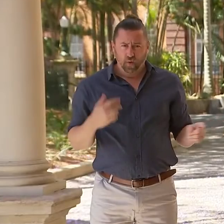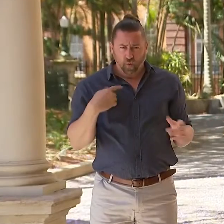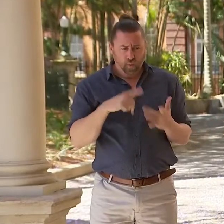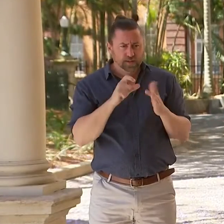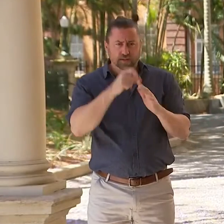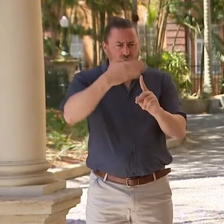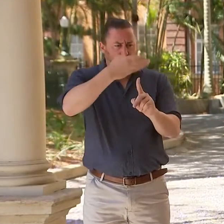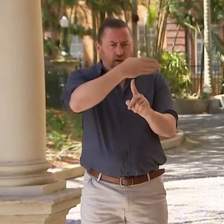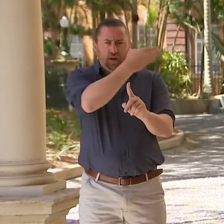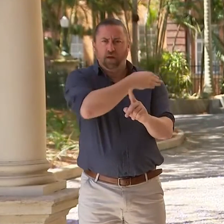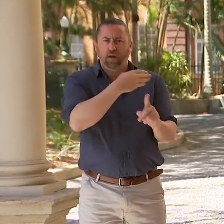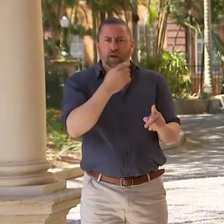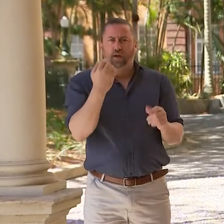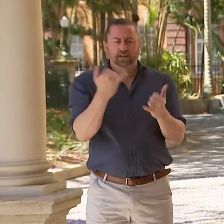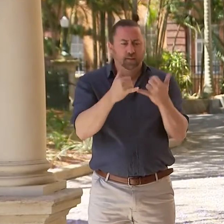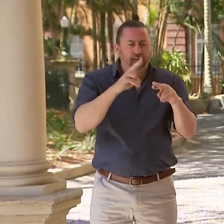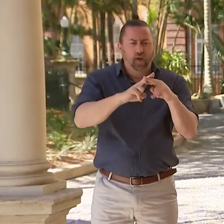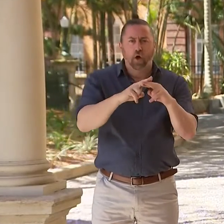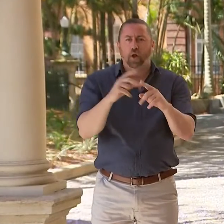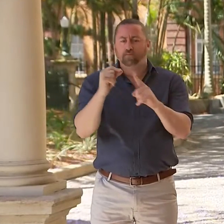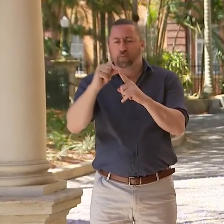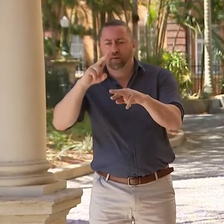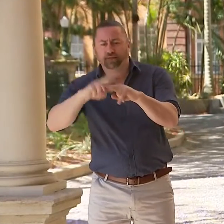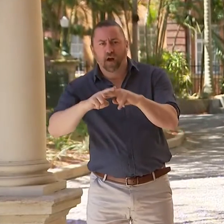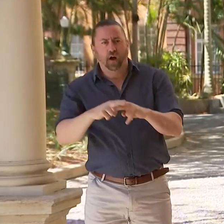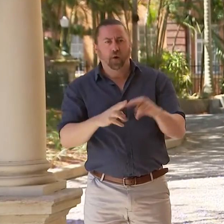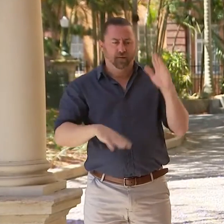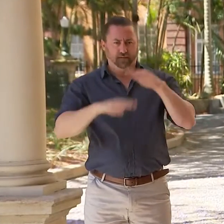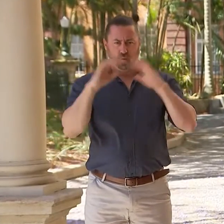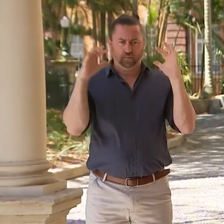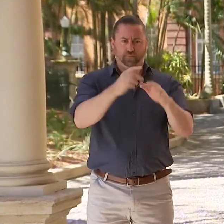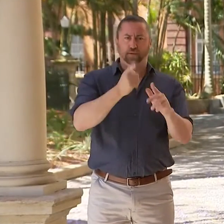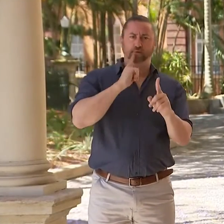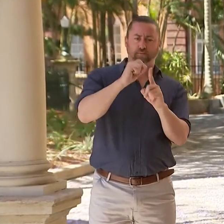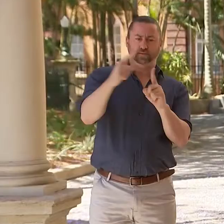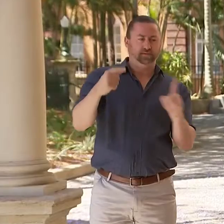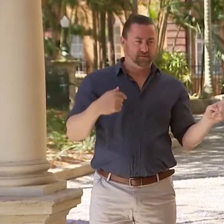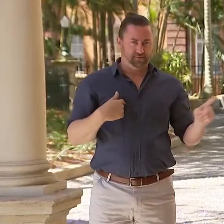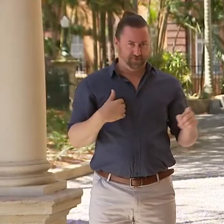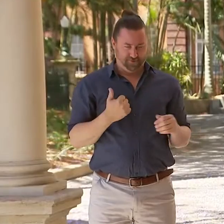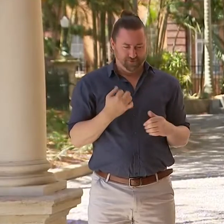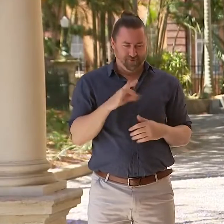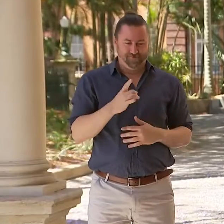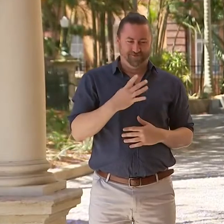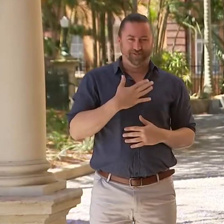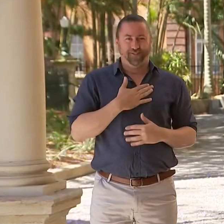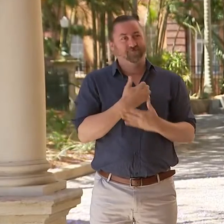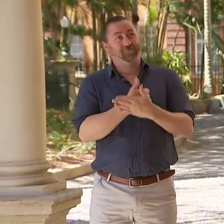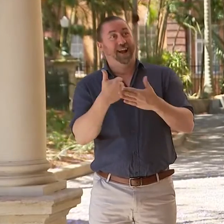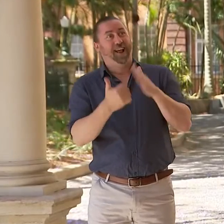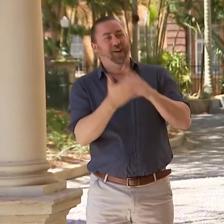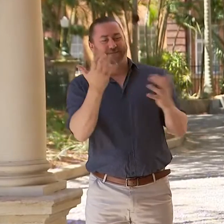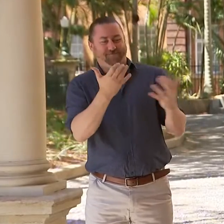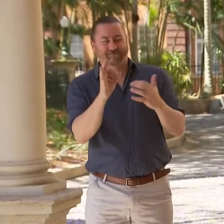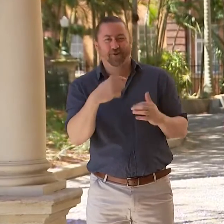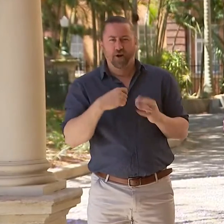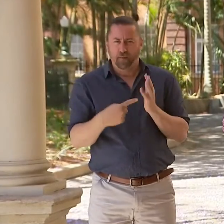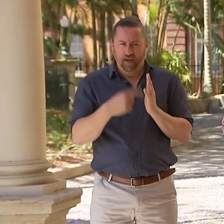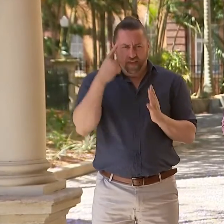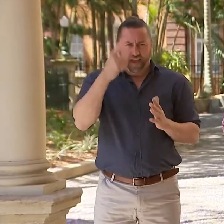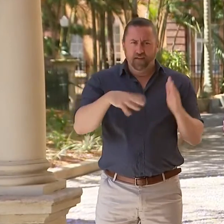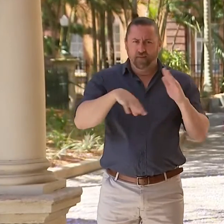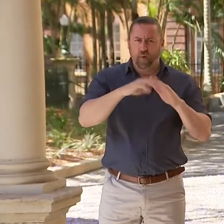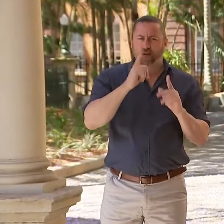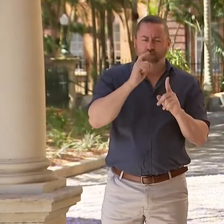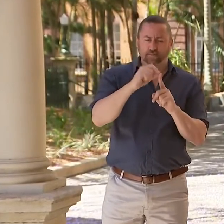for quite a few games. I must admit I haven't regularly been to the football, but I believe we've had more people than that.